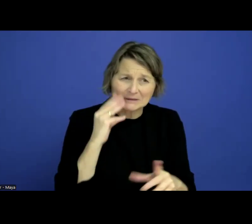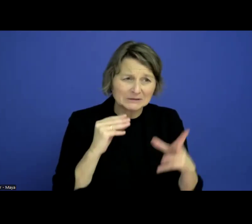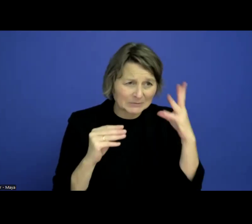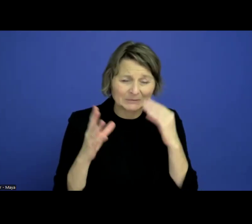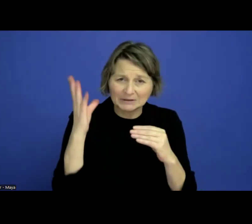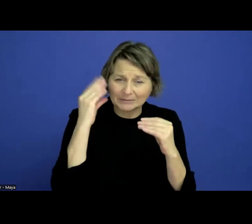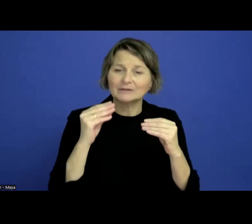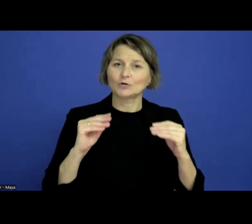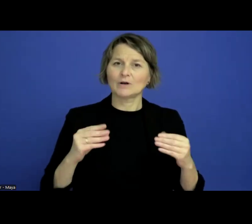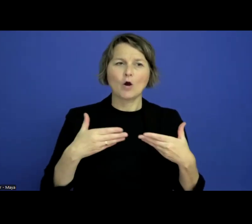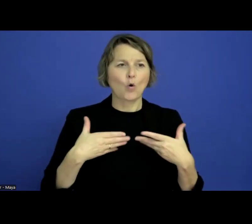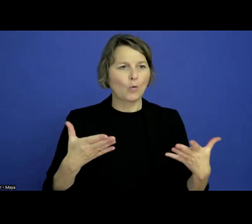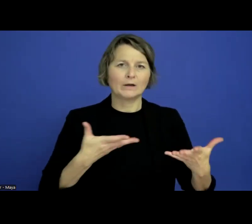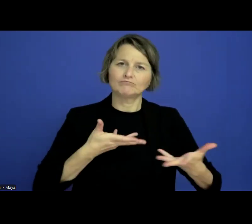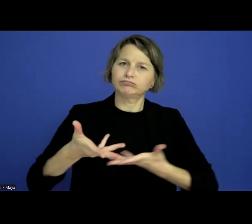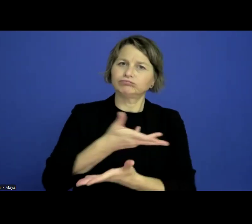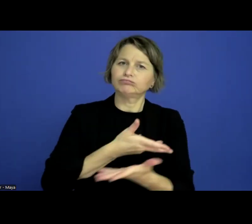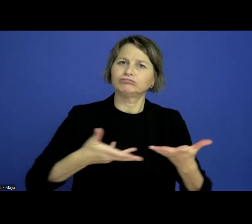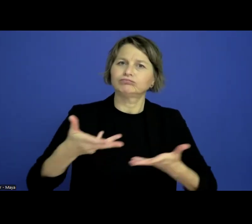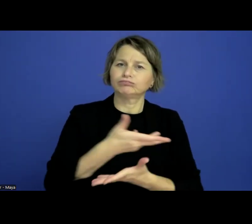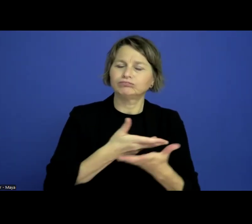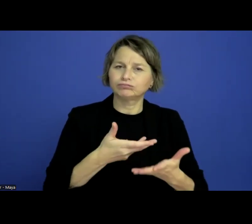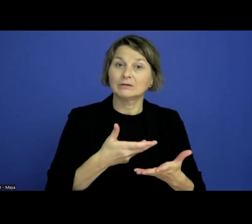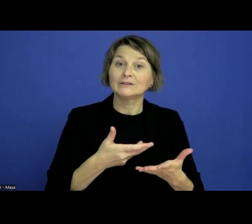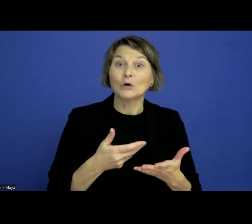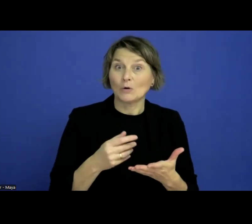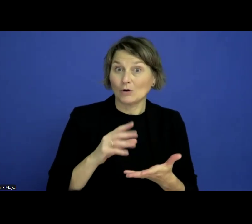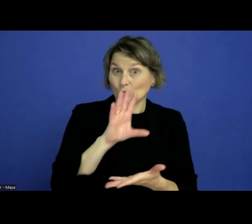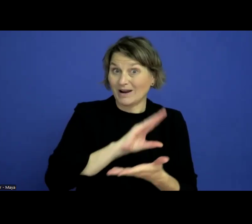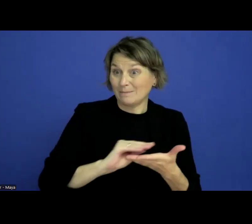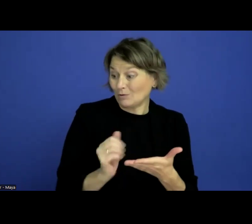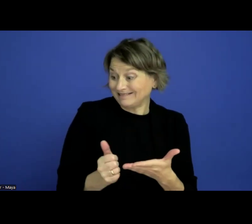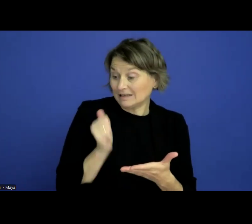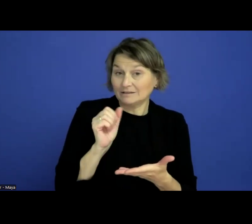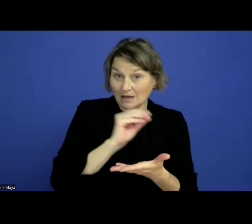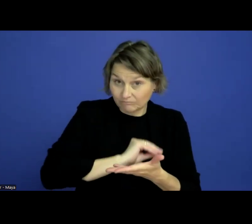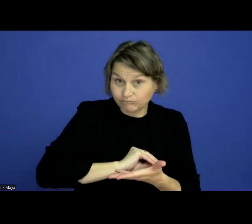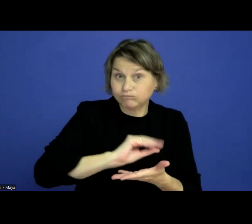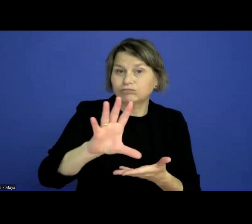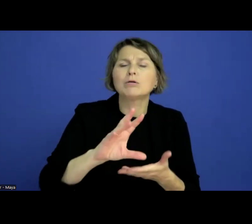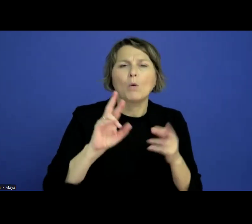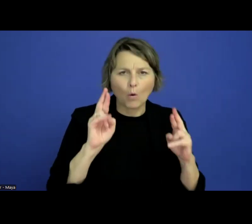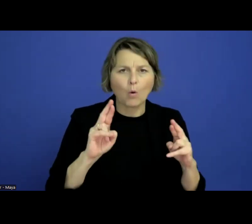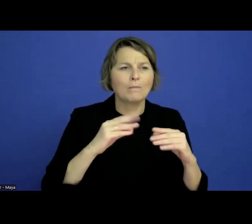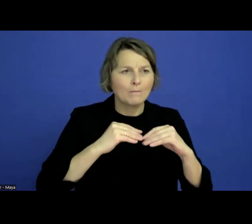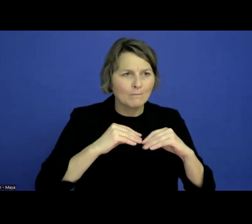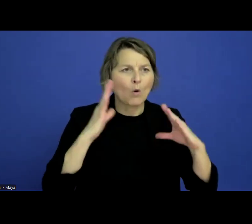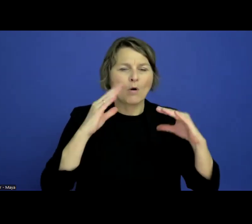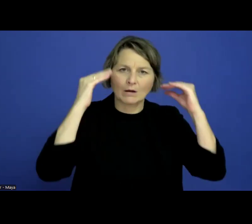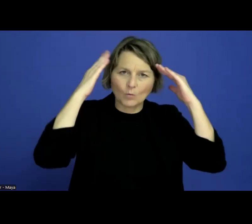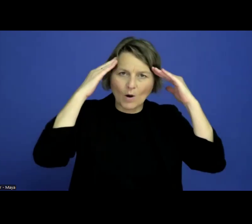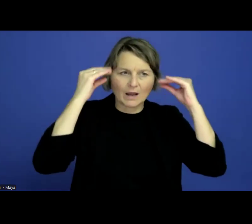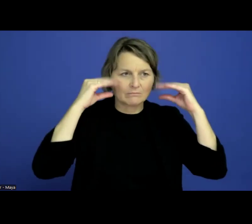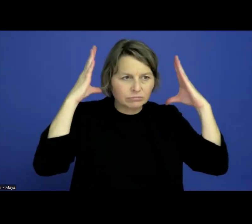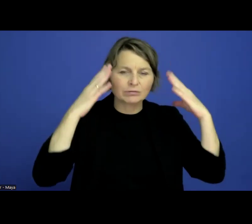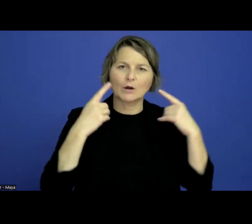report we launched yesterday, we contribute to a narrative and more openness to talk about care,